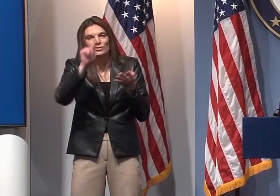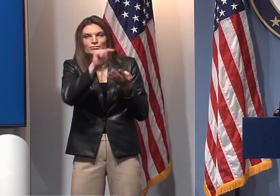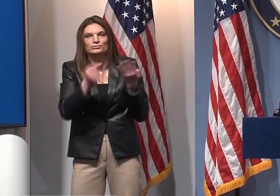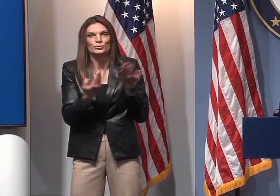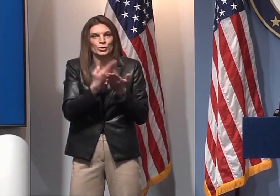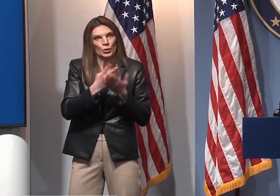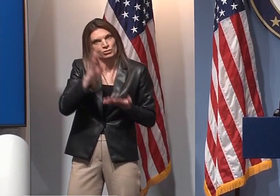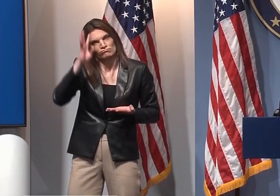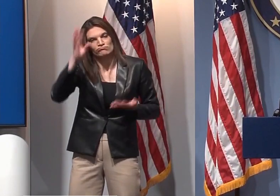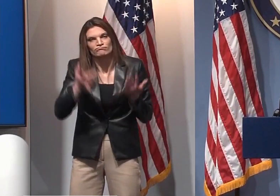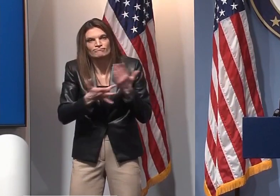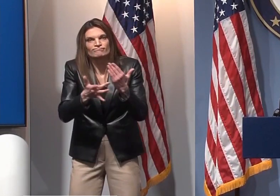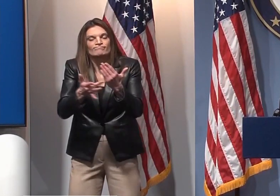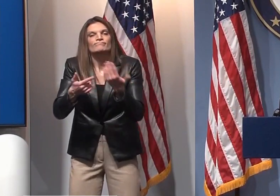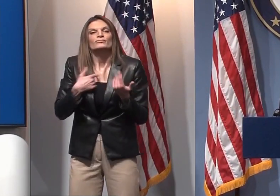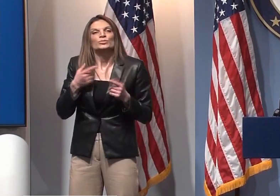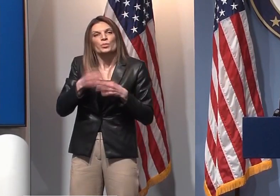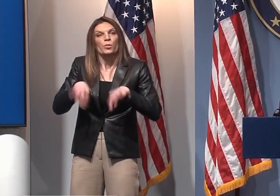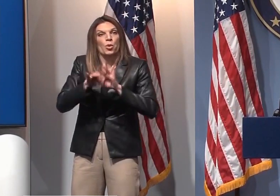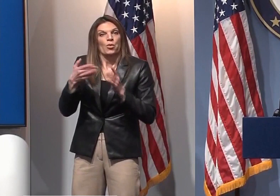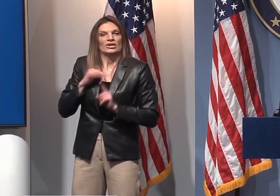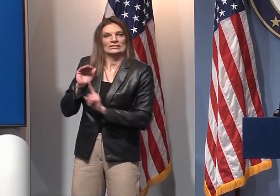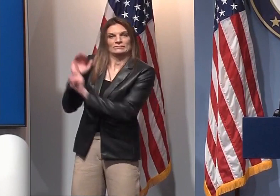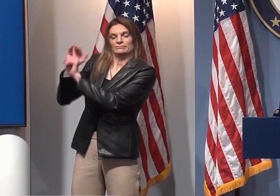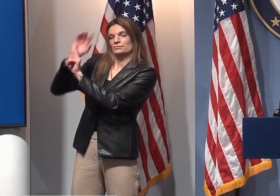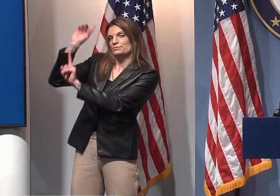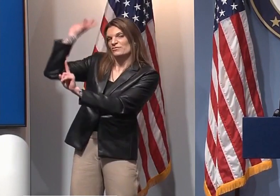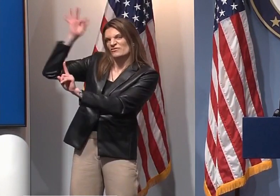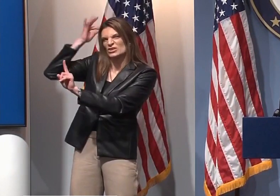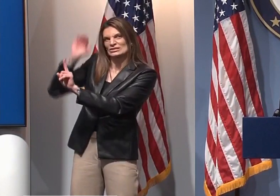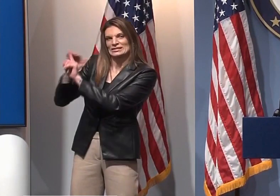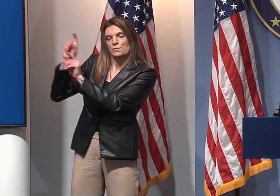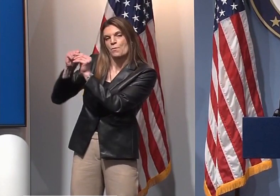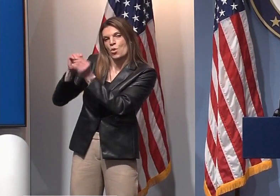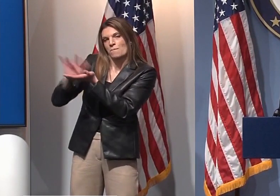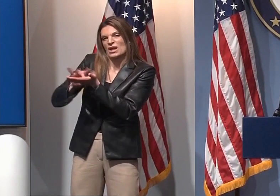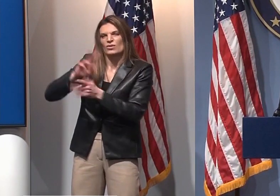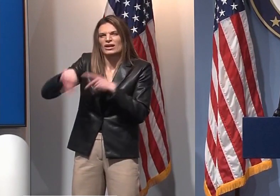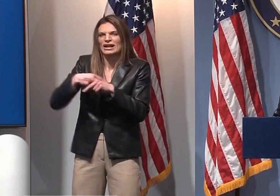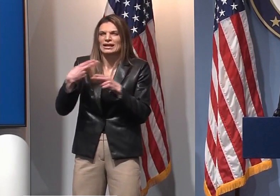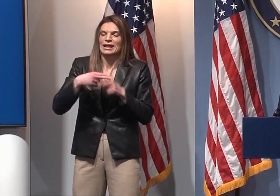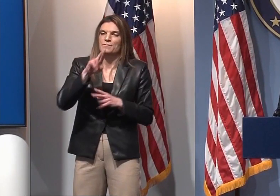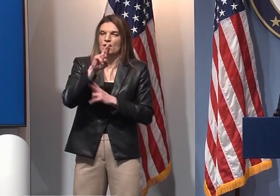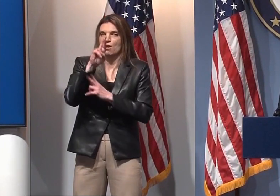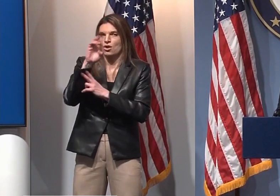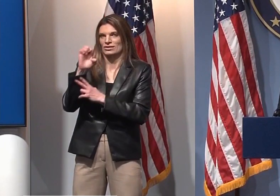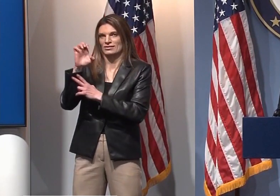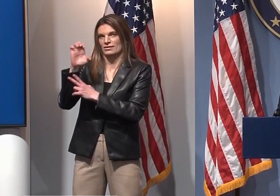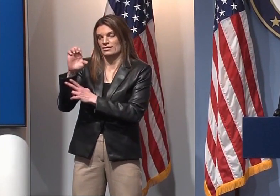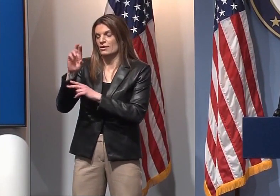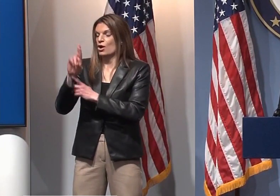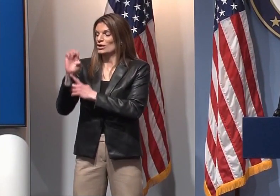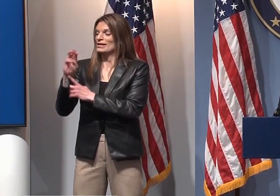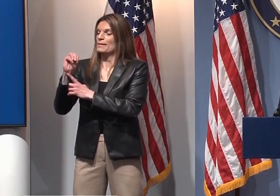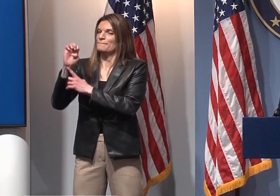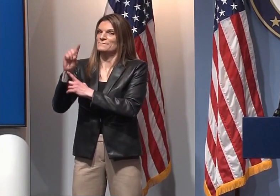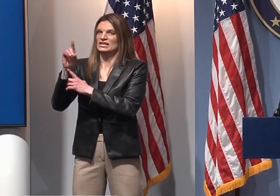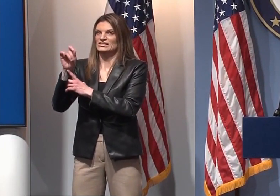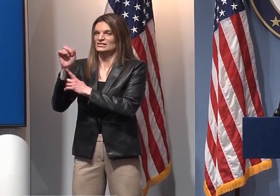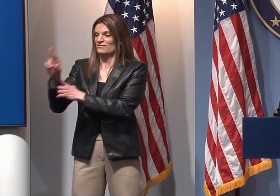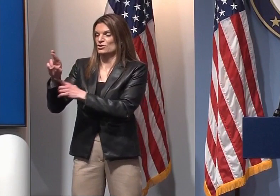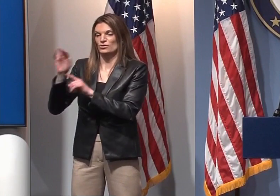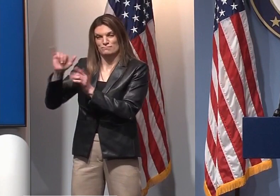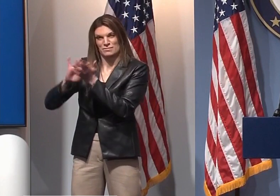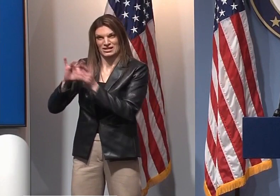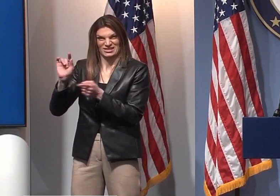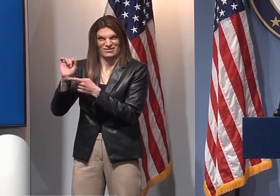in additional doses of remdesivir, a drug that will shorten hospital stays and save more lives.